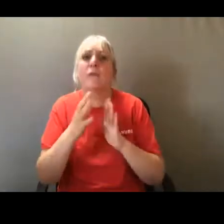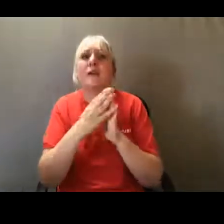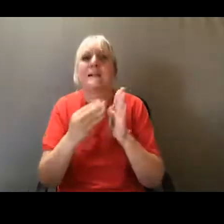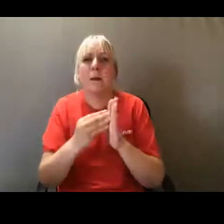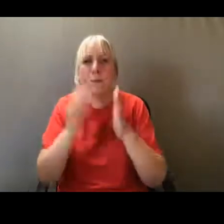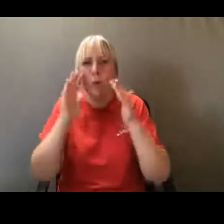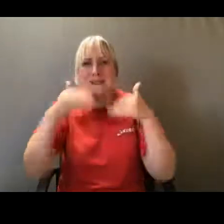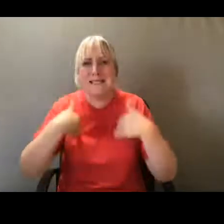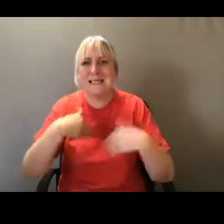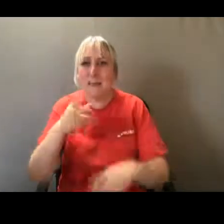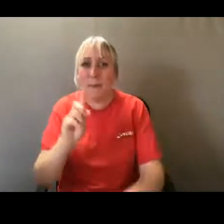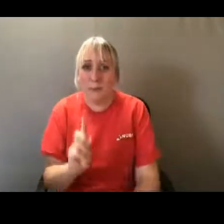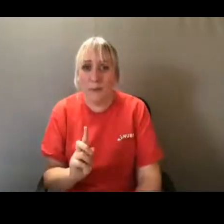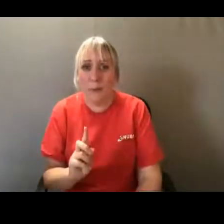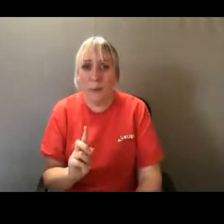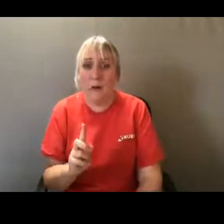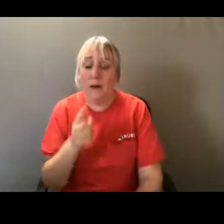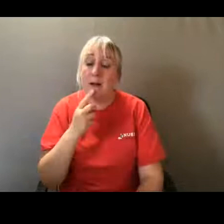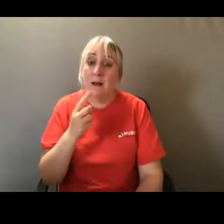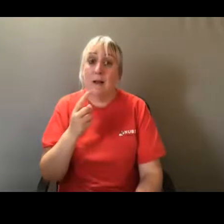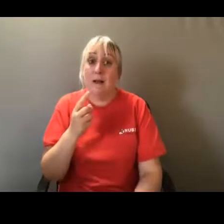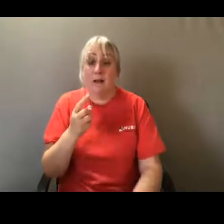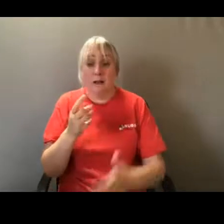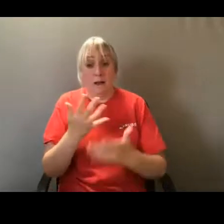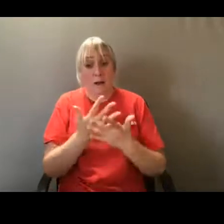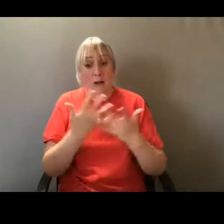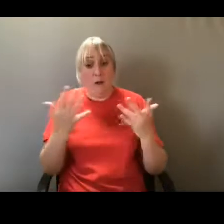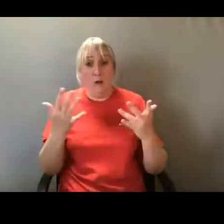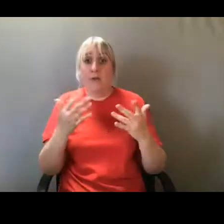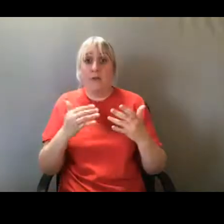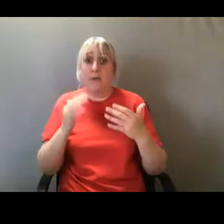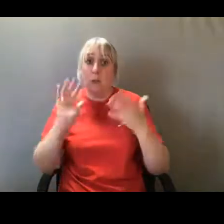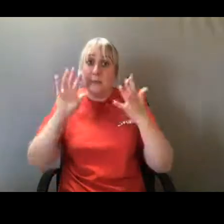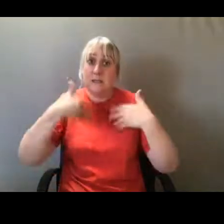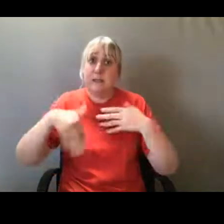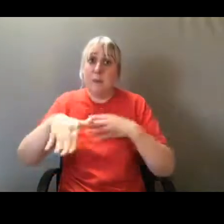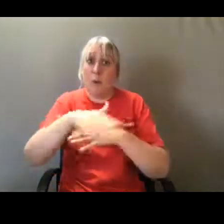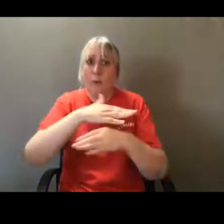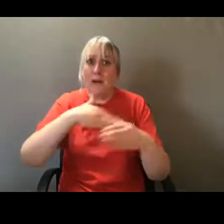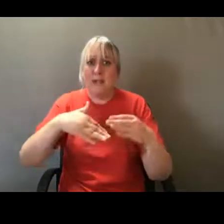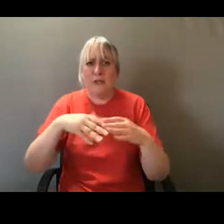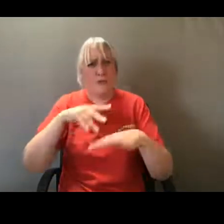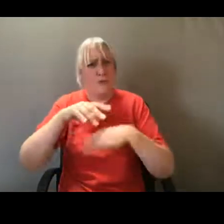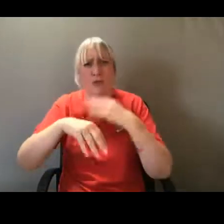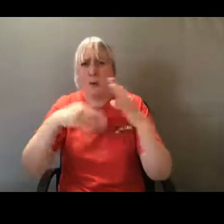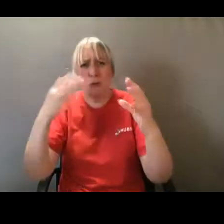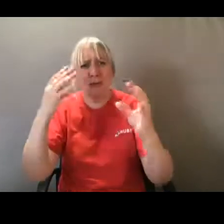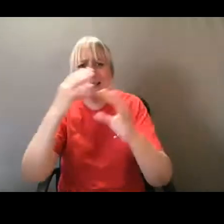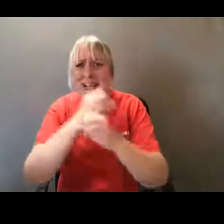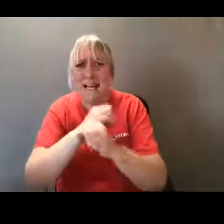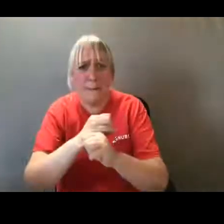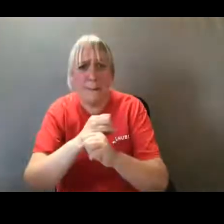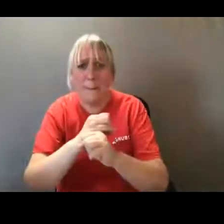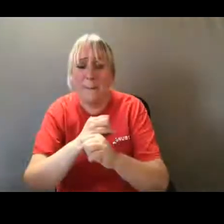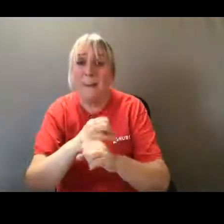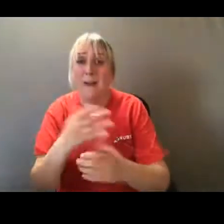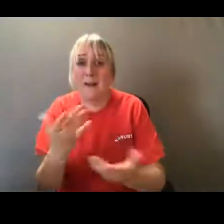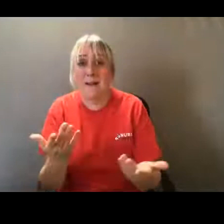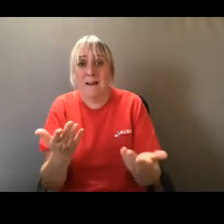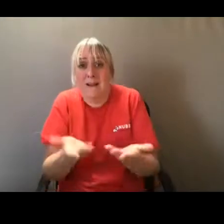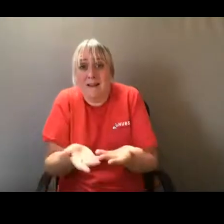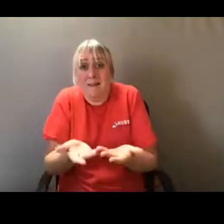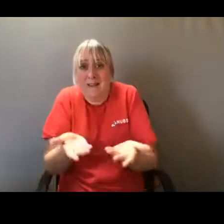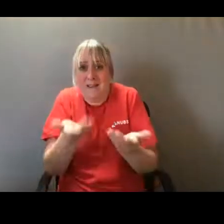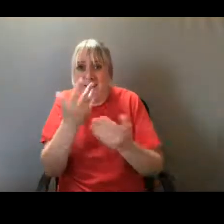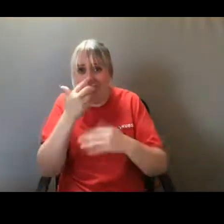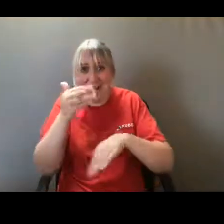huge significantly higher proportion of the autistic population struggle to sleep, And obviously that can be extremely debilitating.